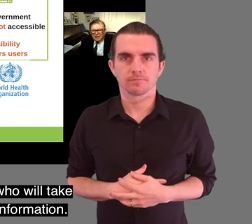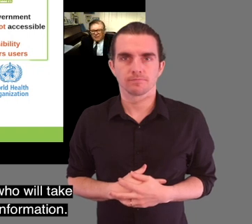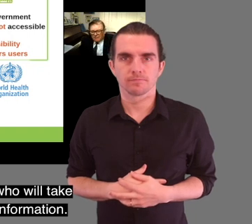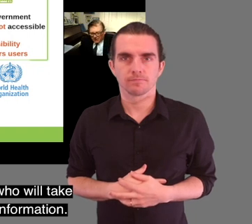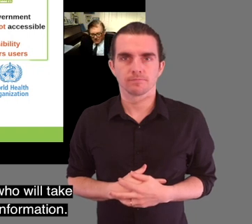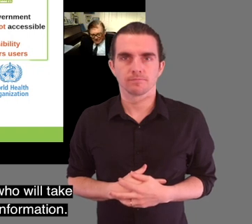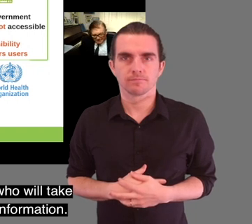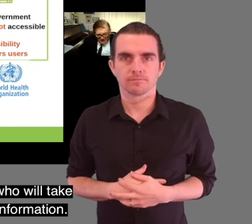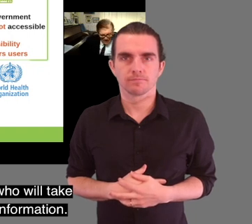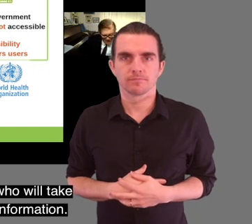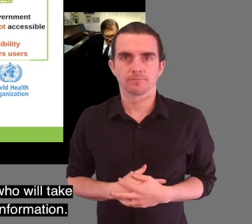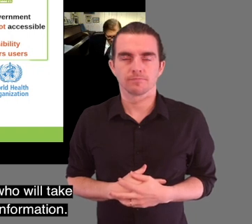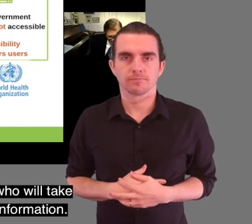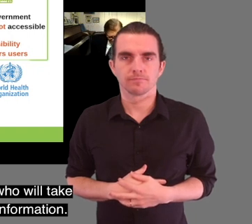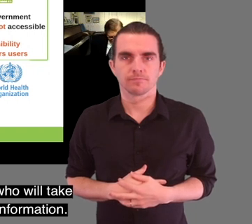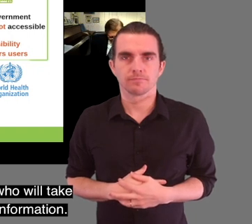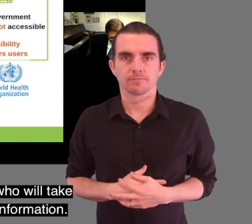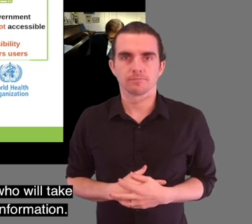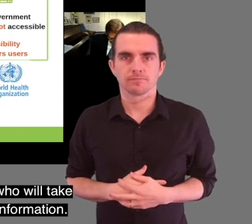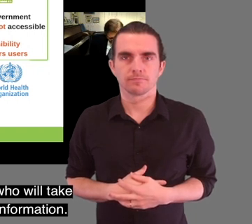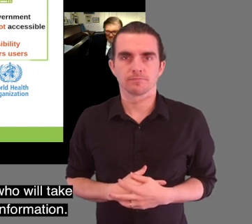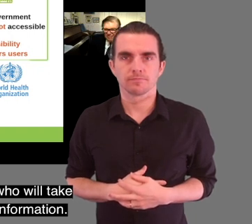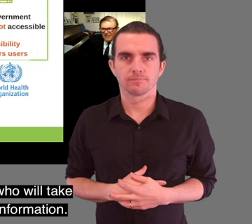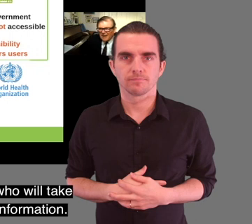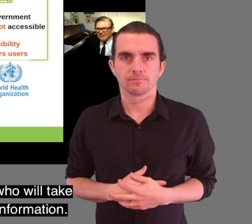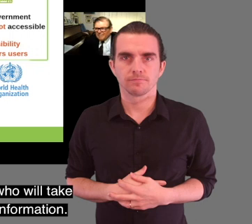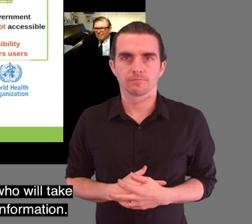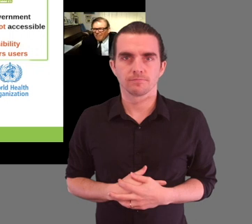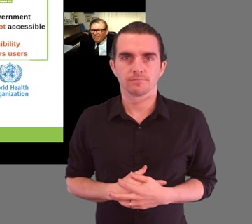to information. Sruti.